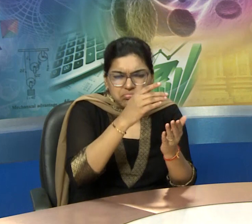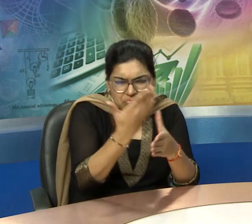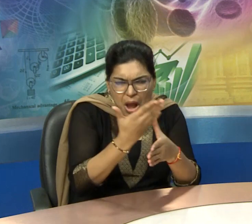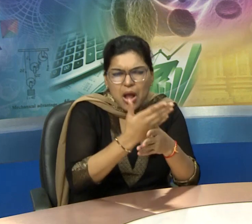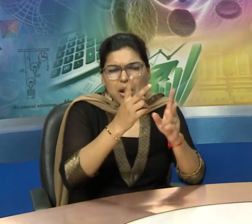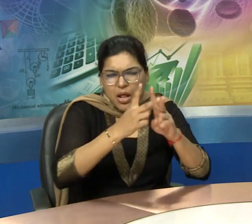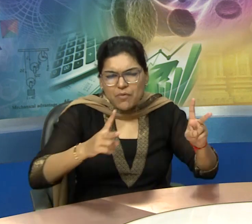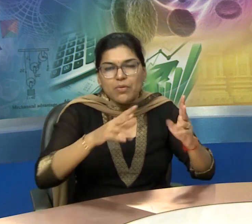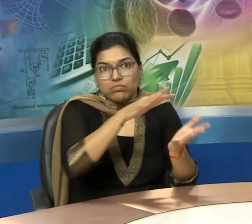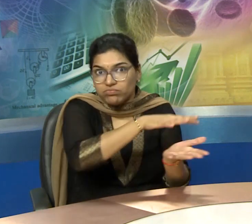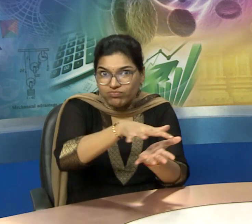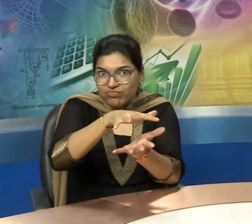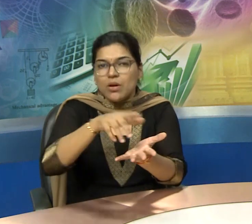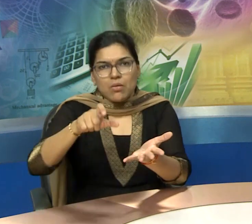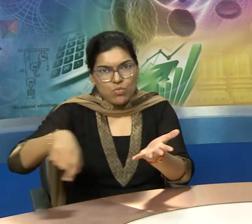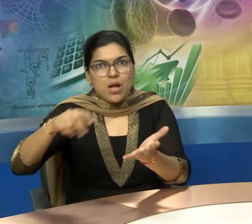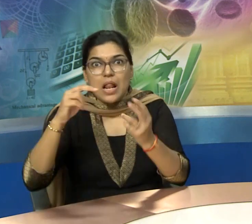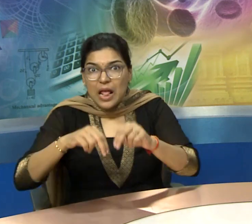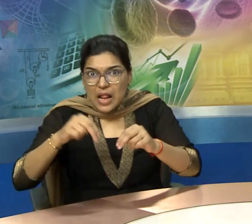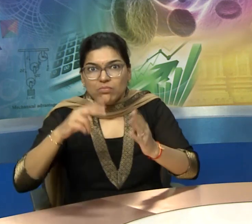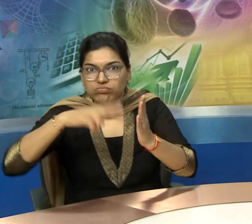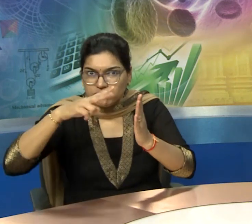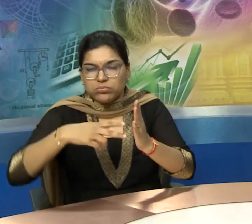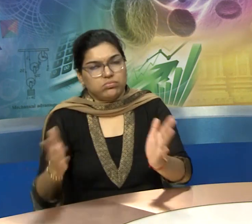all socialized recorded thoughts,